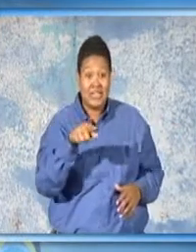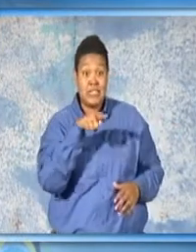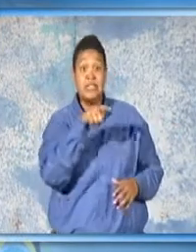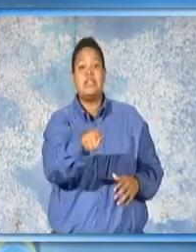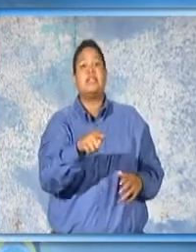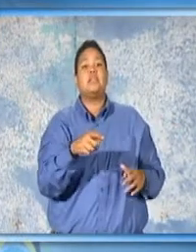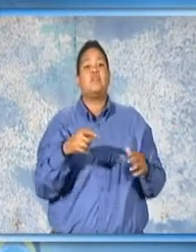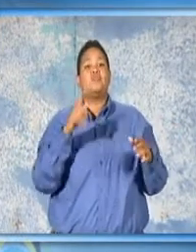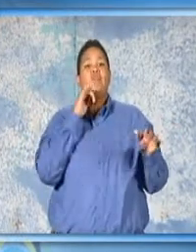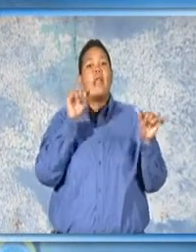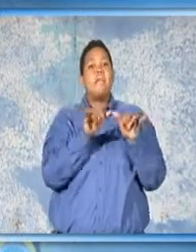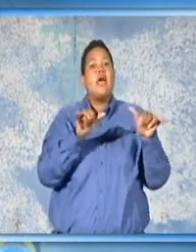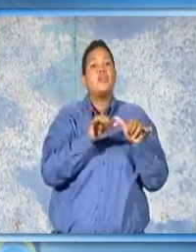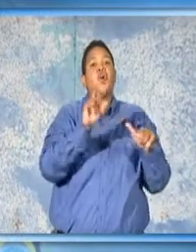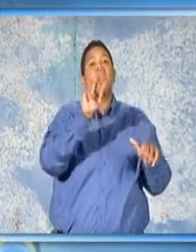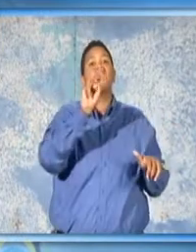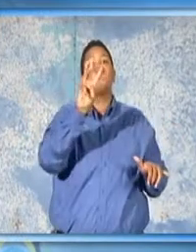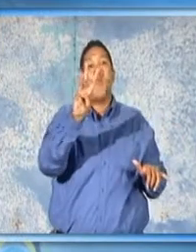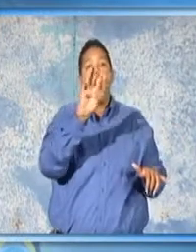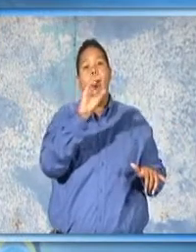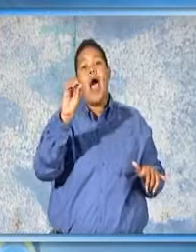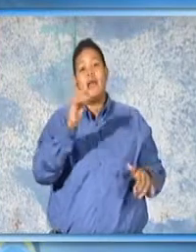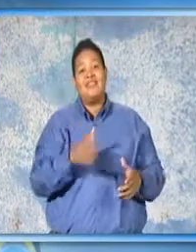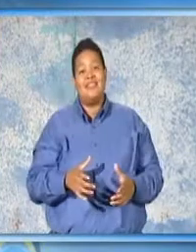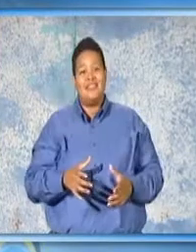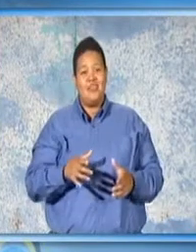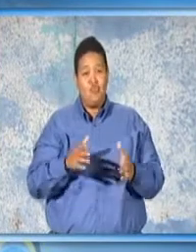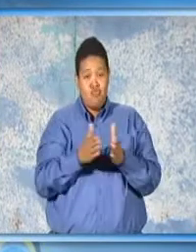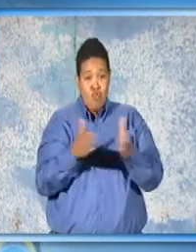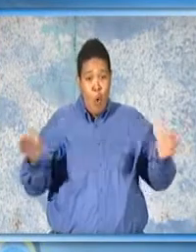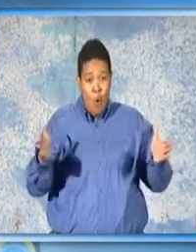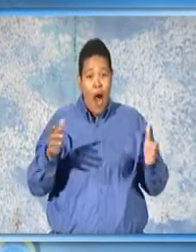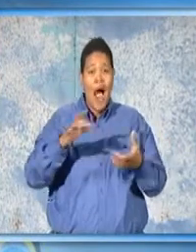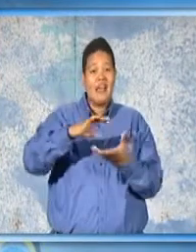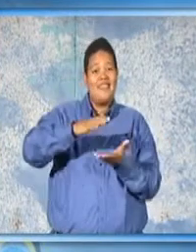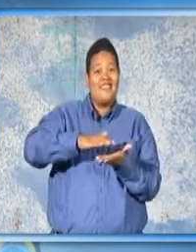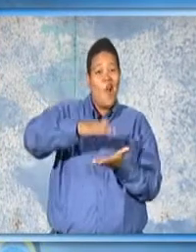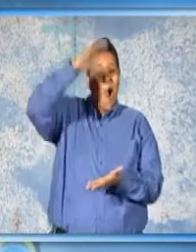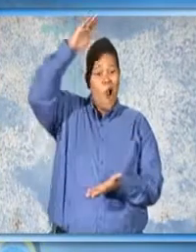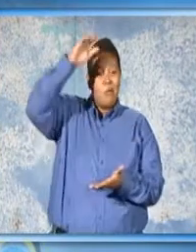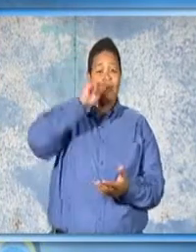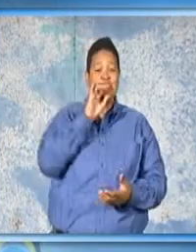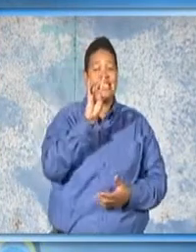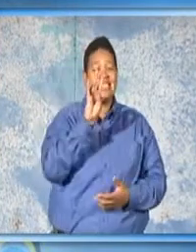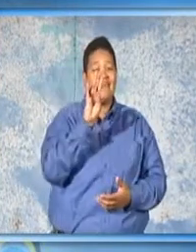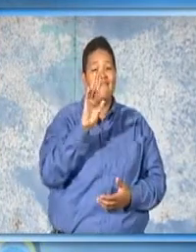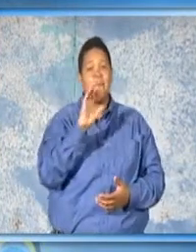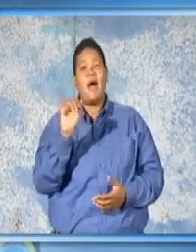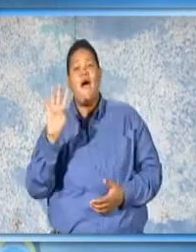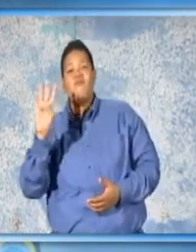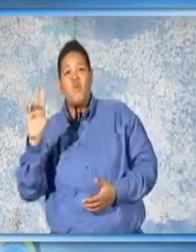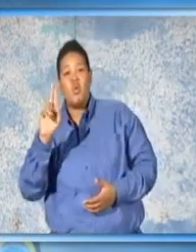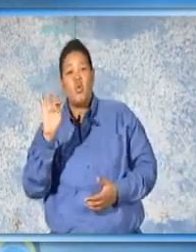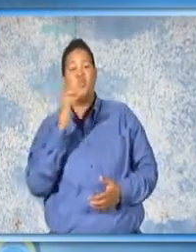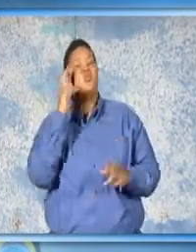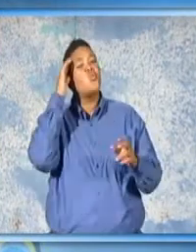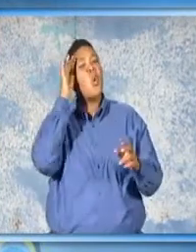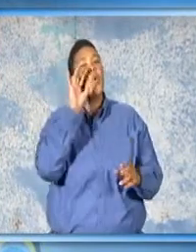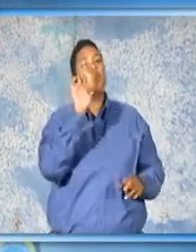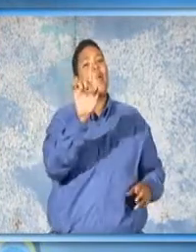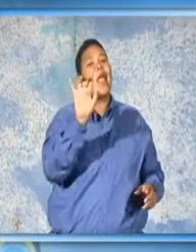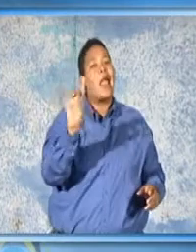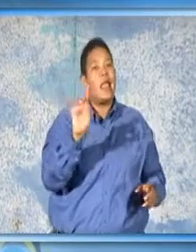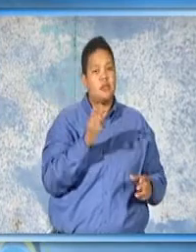measures rows and columns that are 7 units by 4 units. So we know that there are 28 unit cubes in this